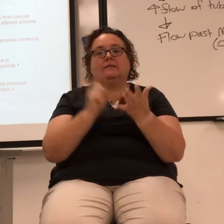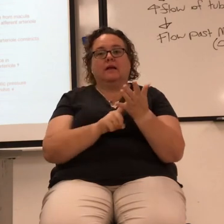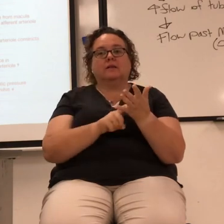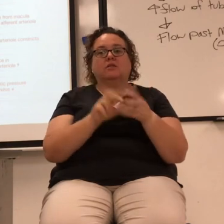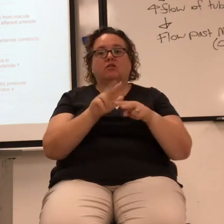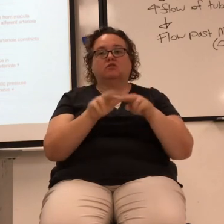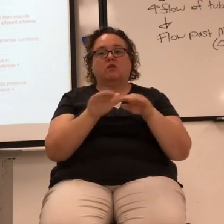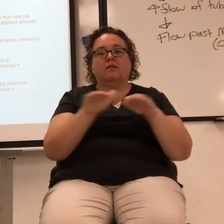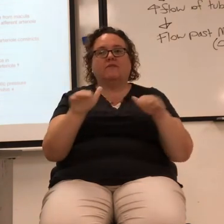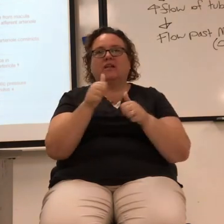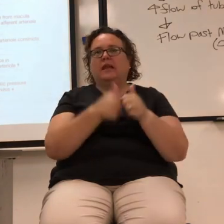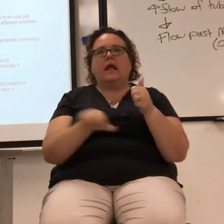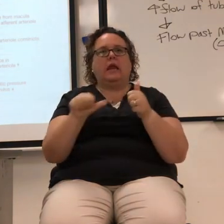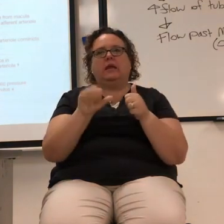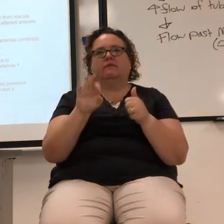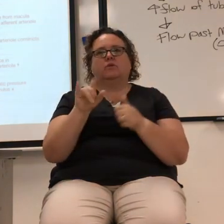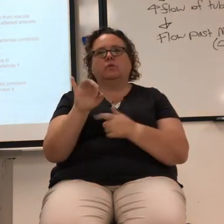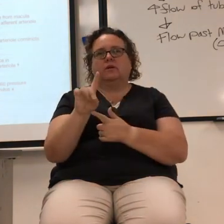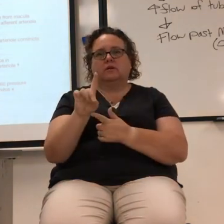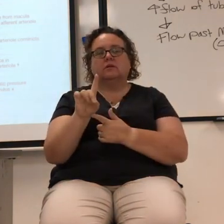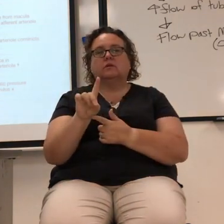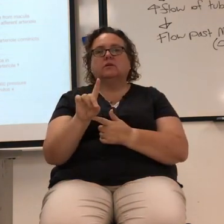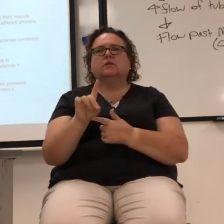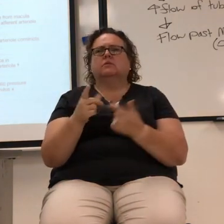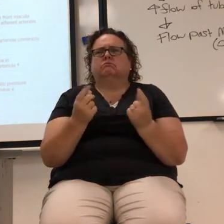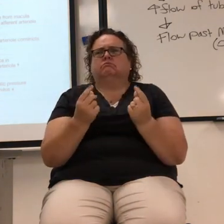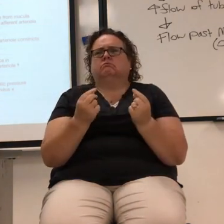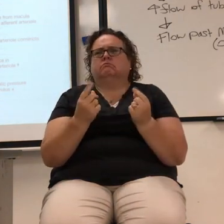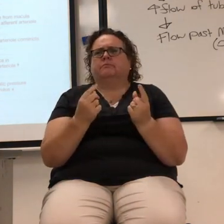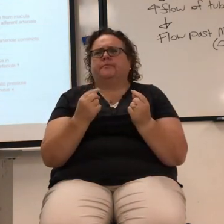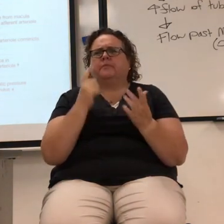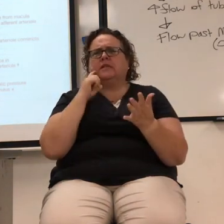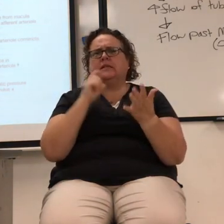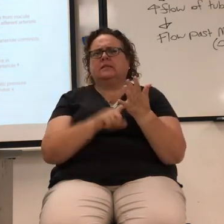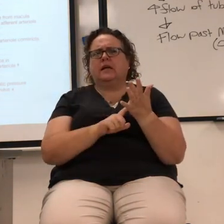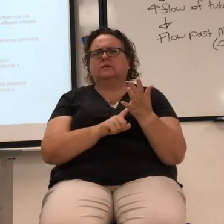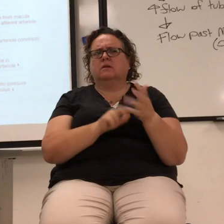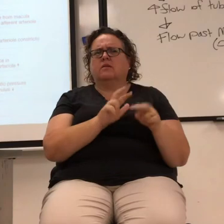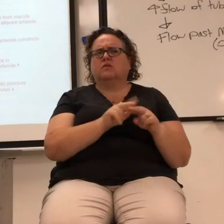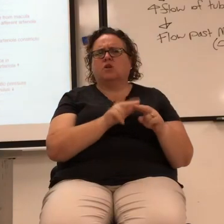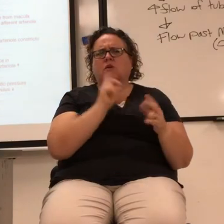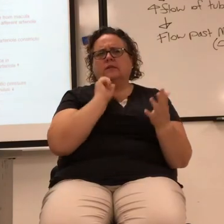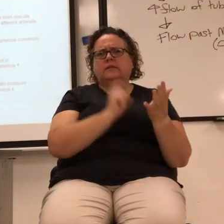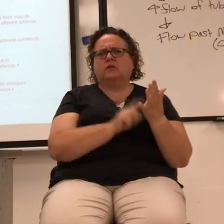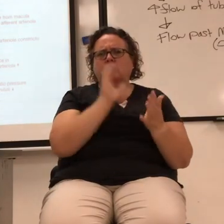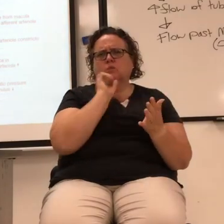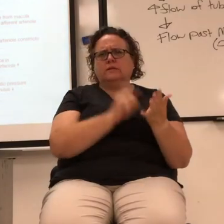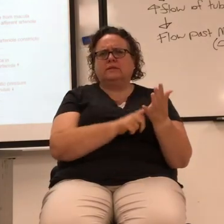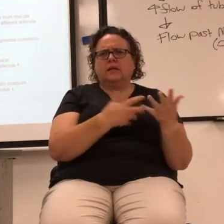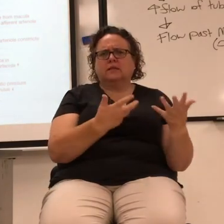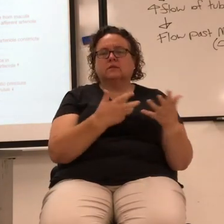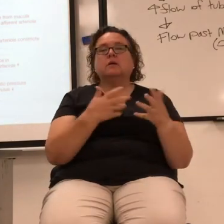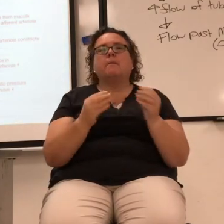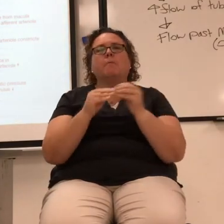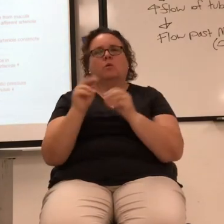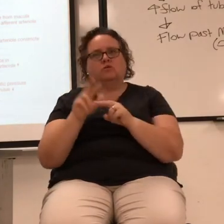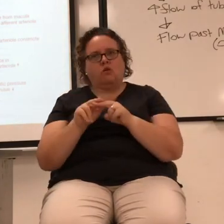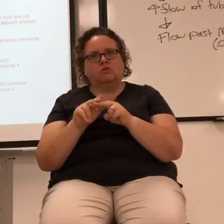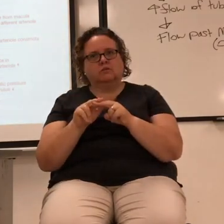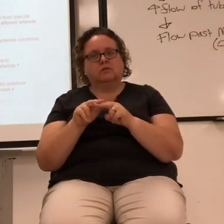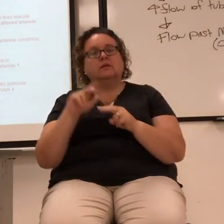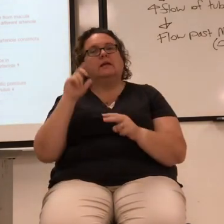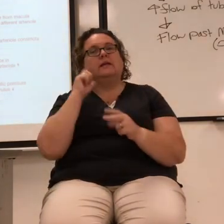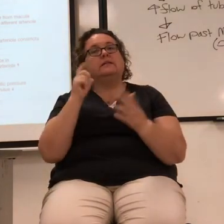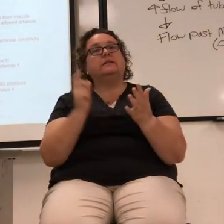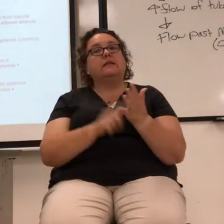in any fluid. Well, what are they going to detect, the salt detectors? Salt. They're going to detect more salt. It detects